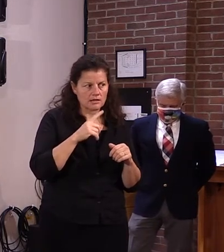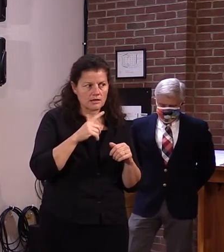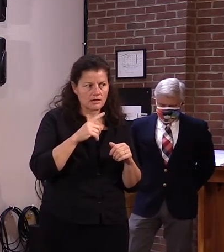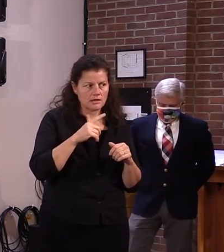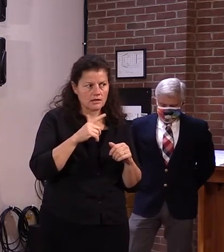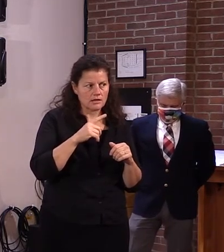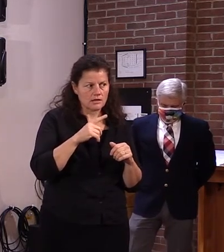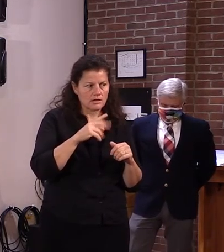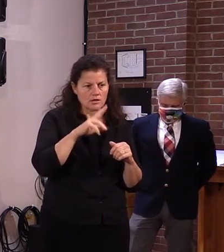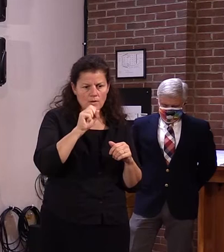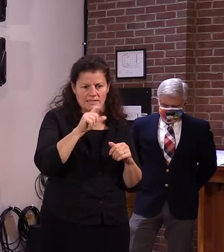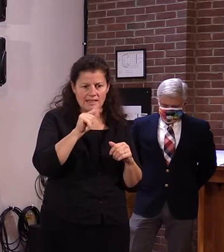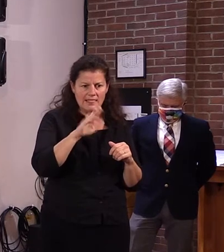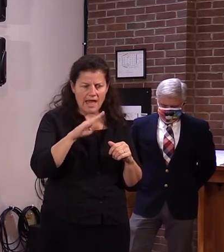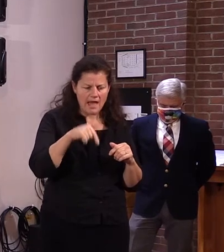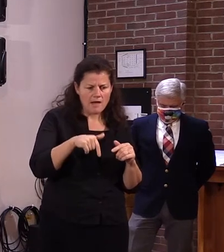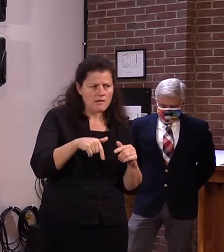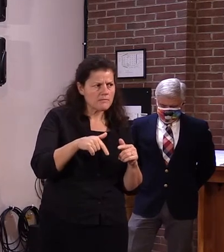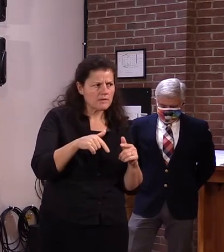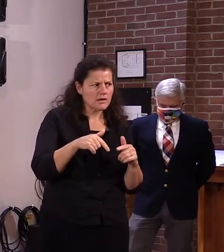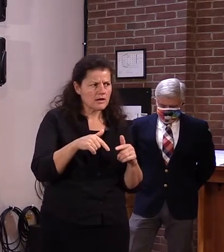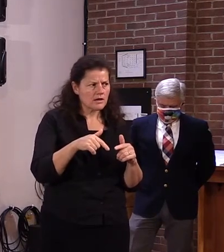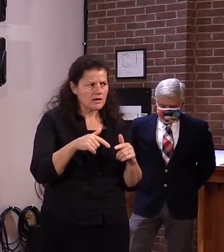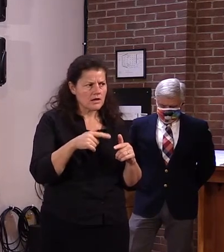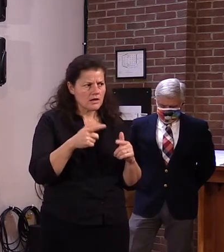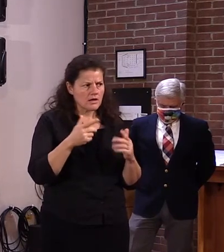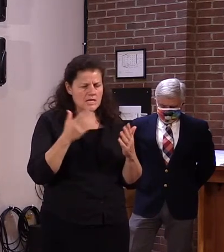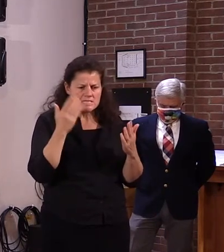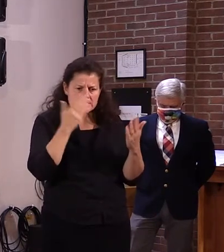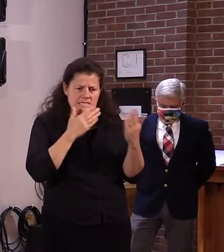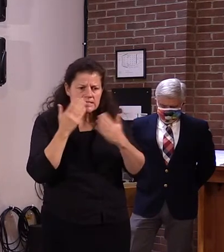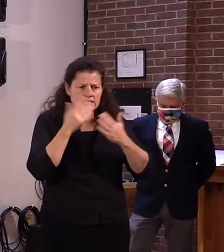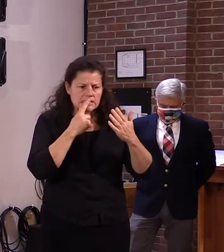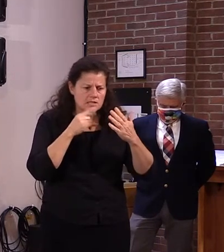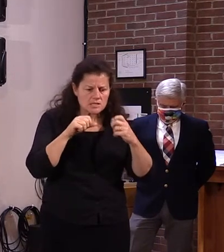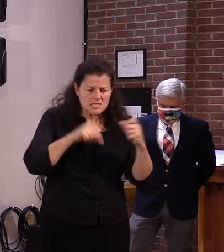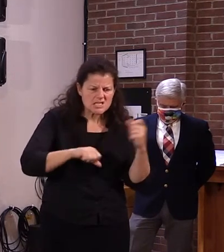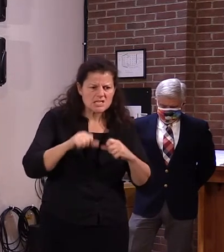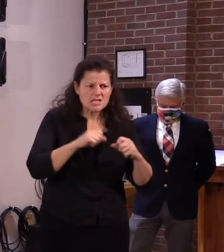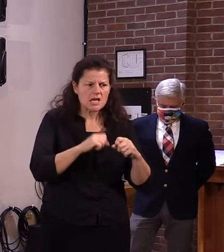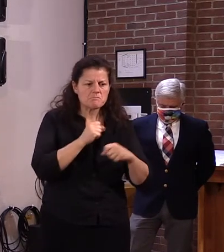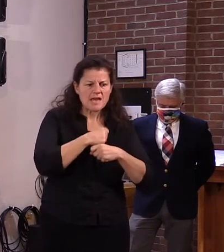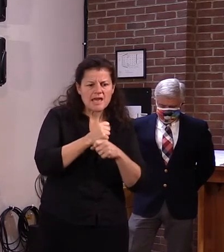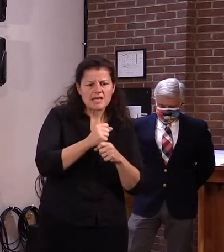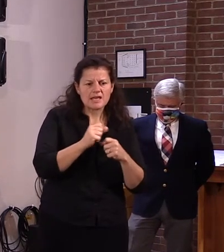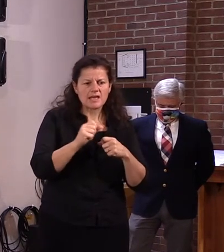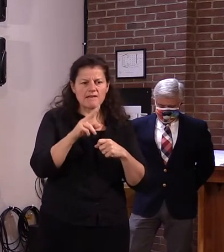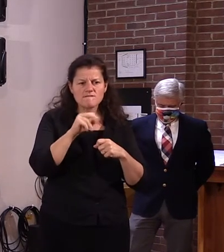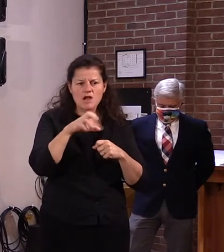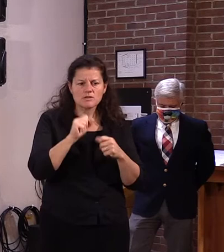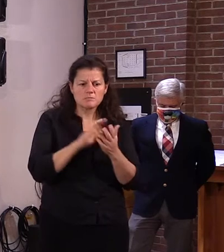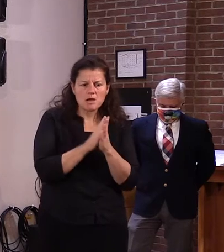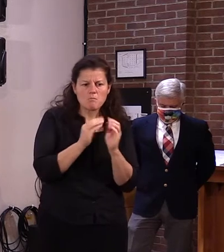the NIH will again fund research that makes viruses more dangerous.